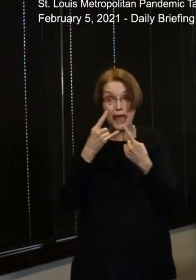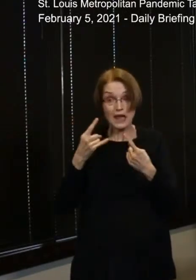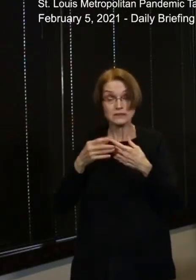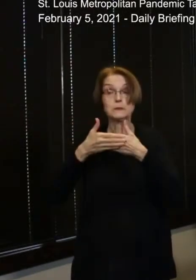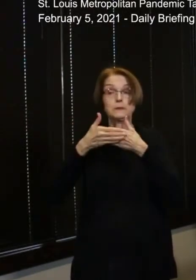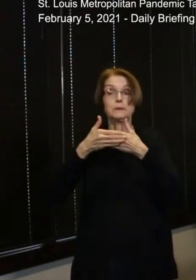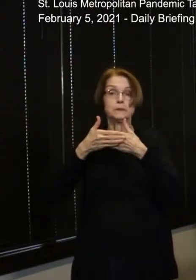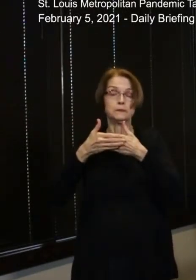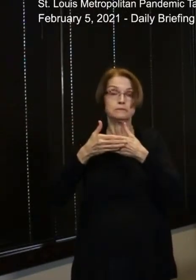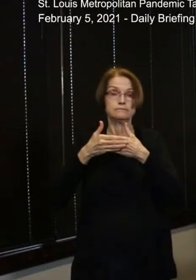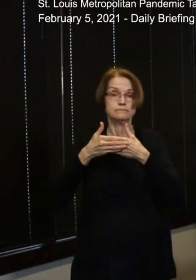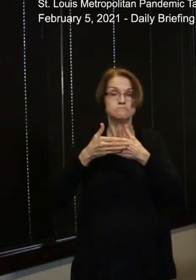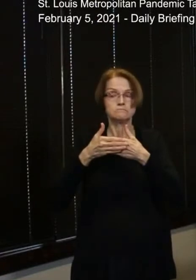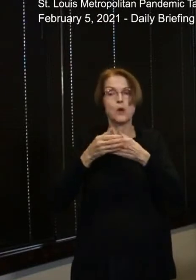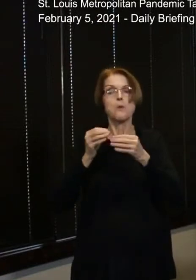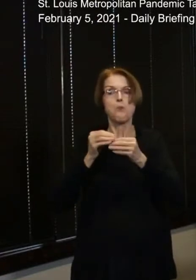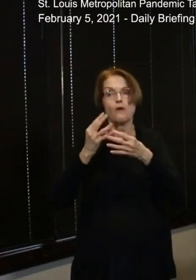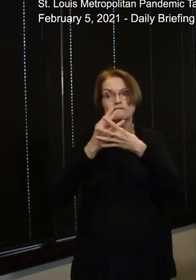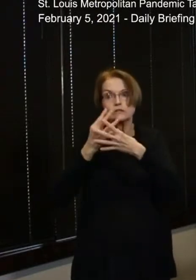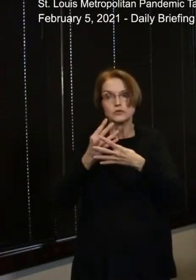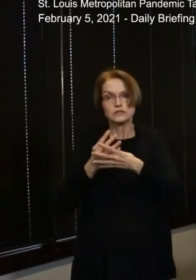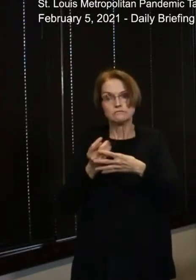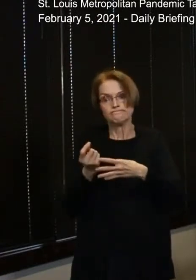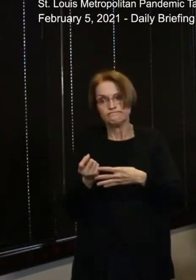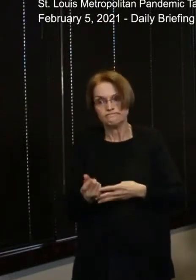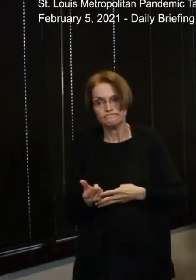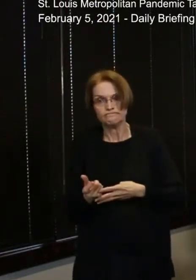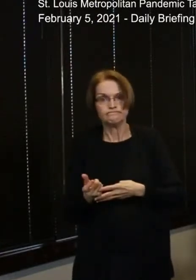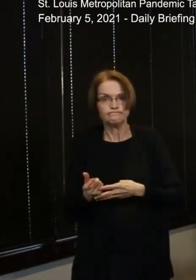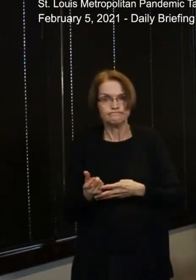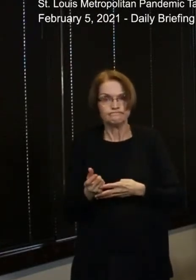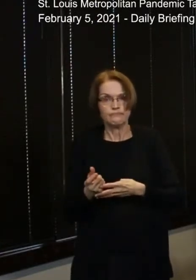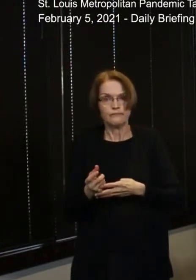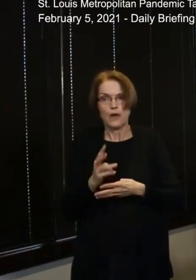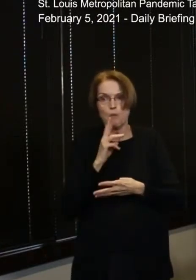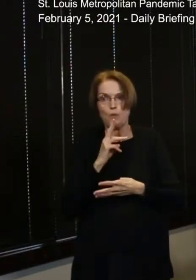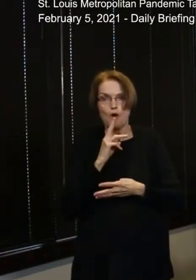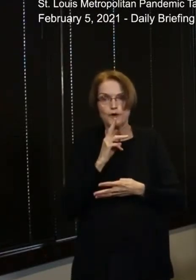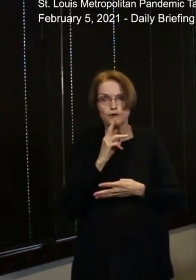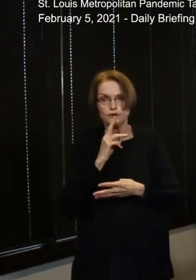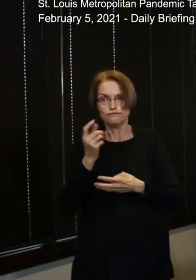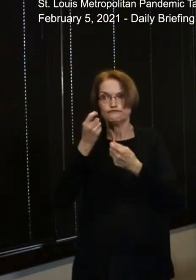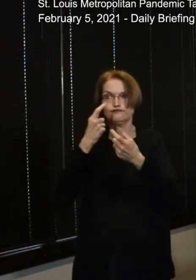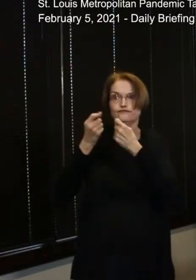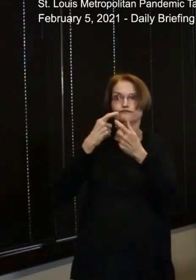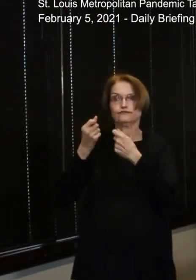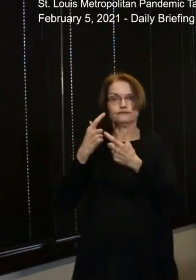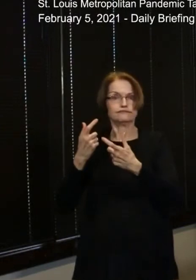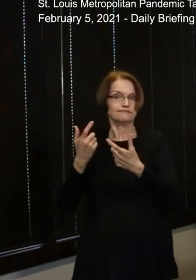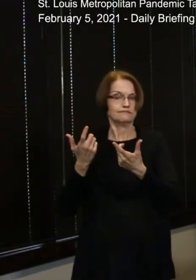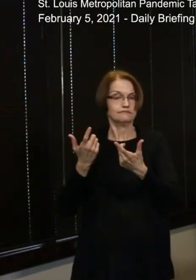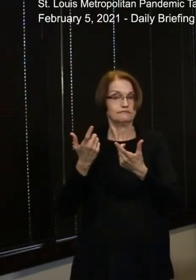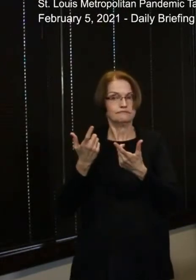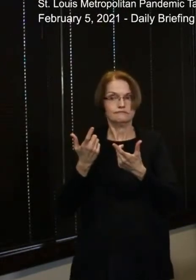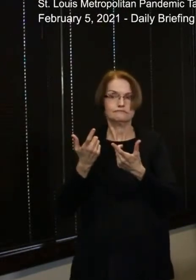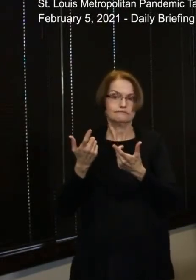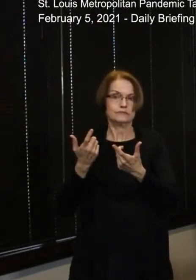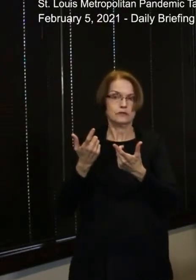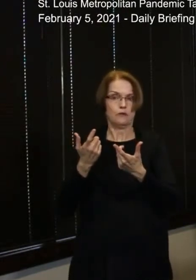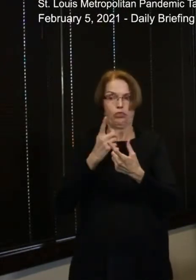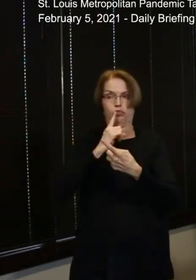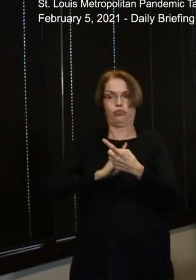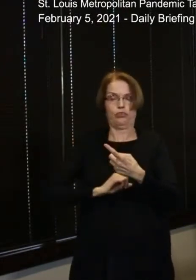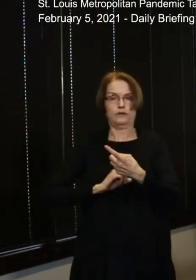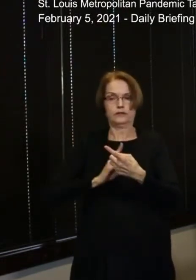that increases the filtration for aerosols and droplets, which is the primary mode of transmission for